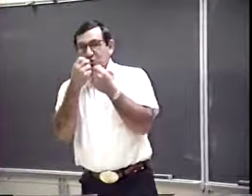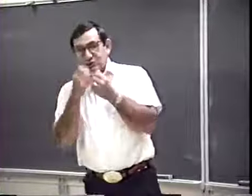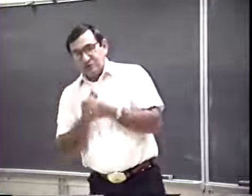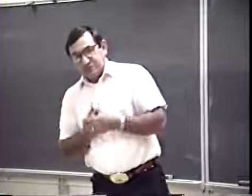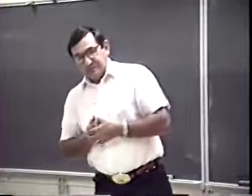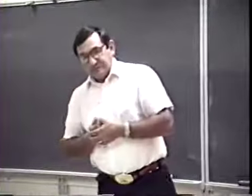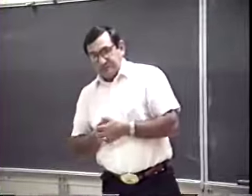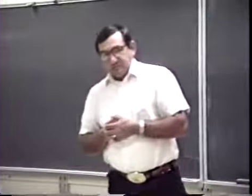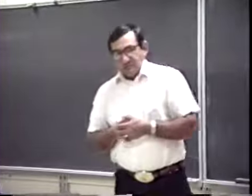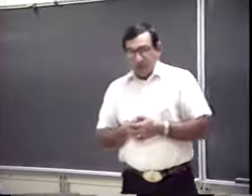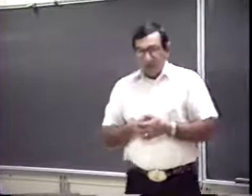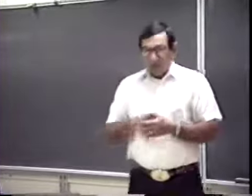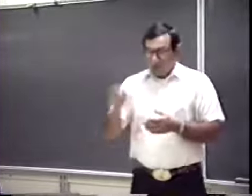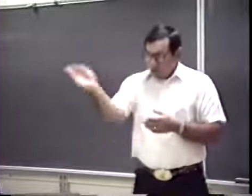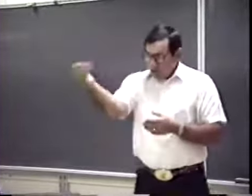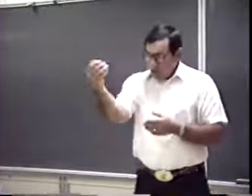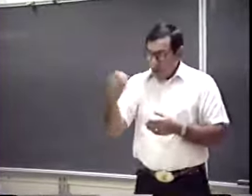bush. Bring me that."